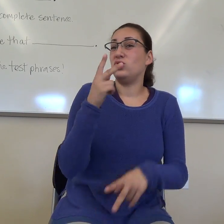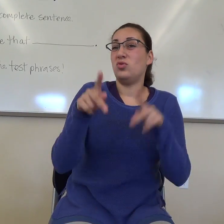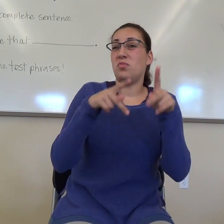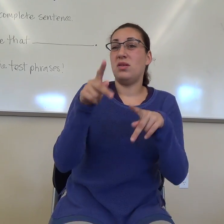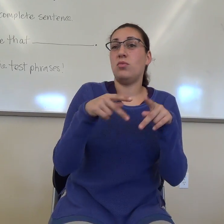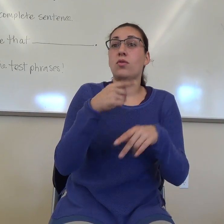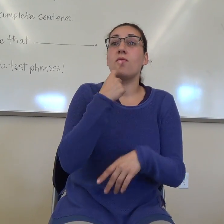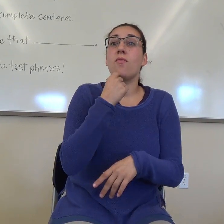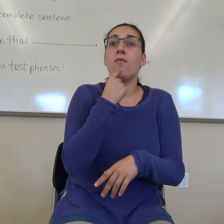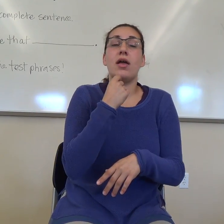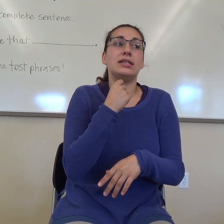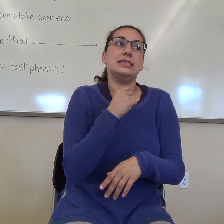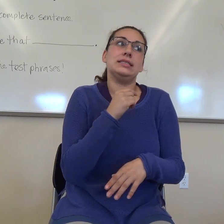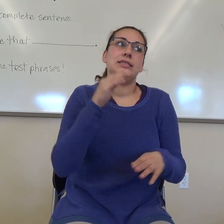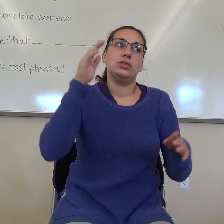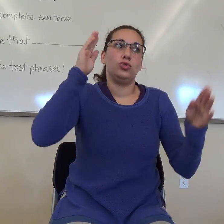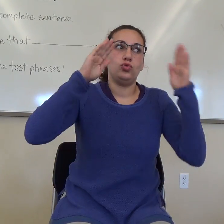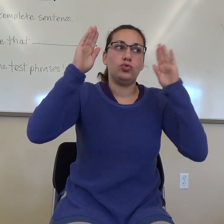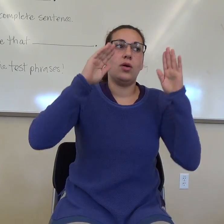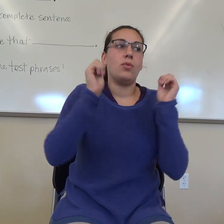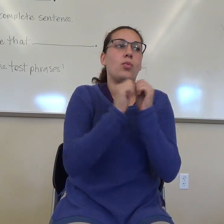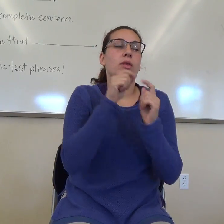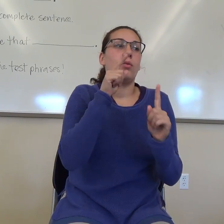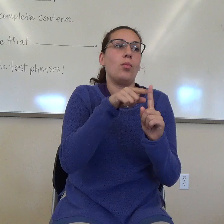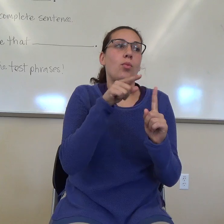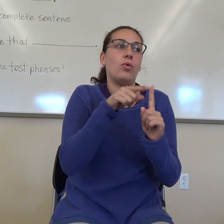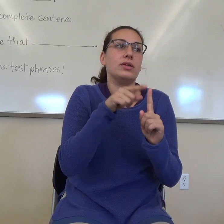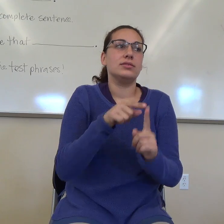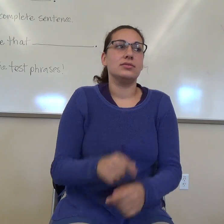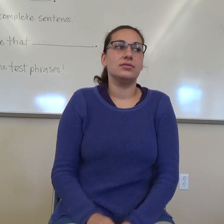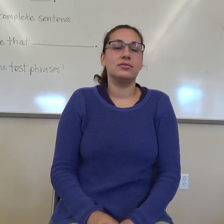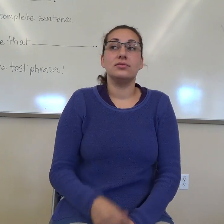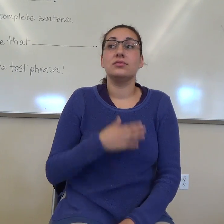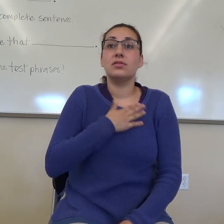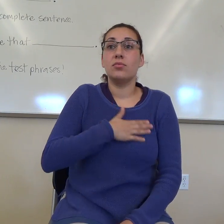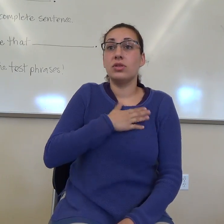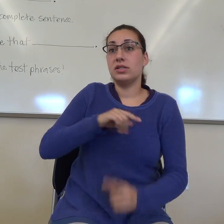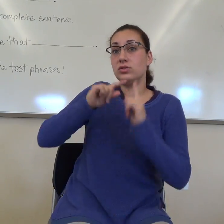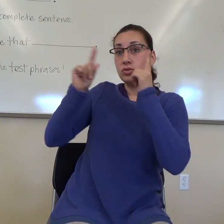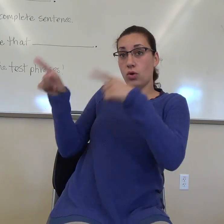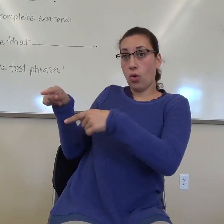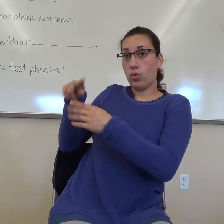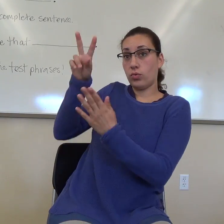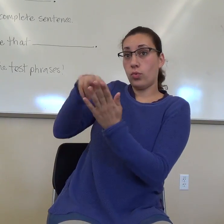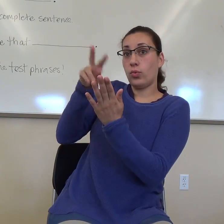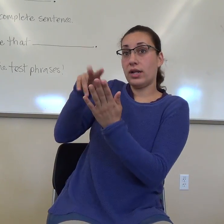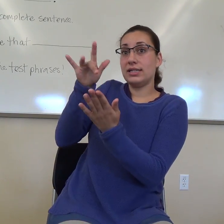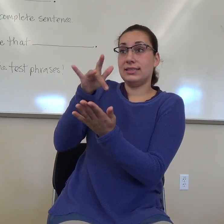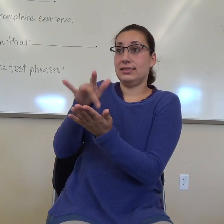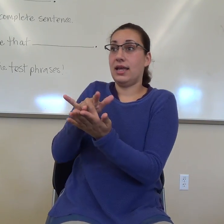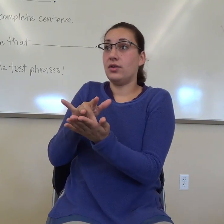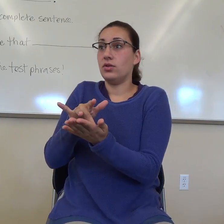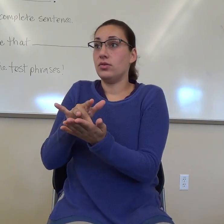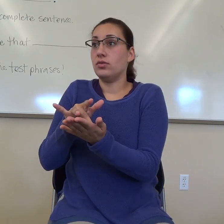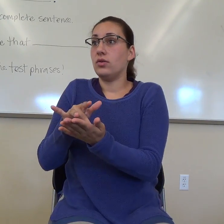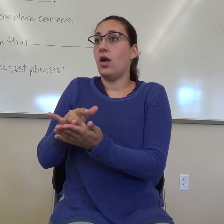So get down there, get with your Reading Center instructor. Again, I can't do anything about this. I